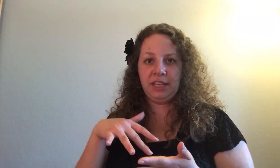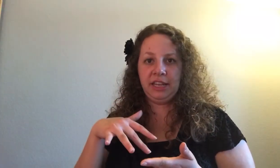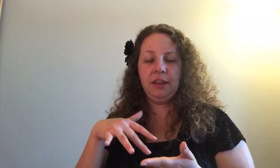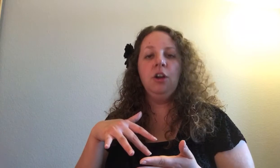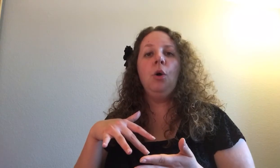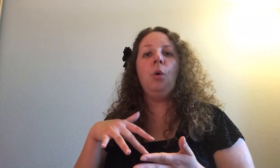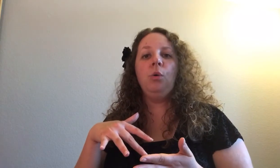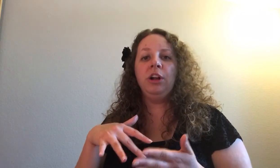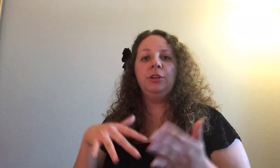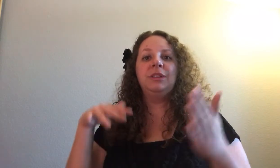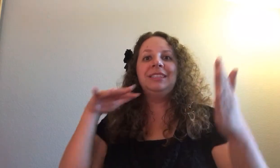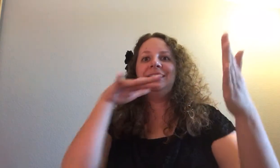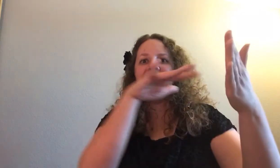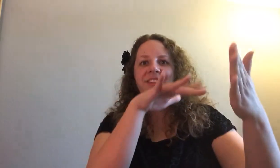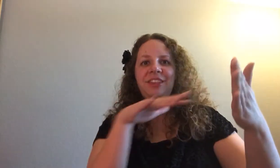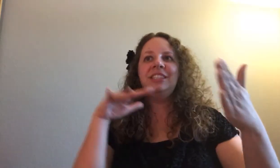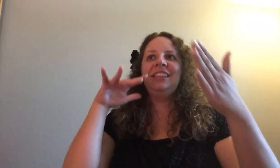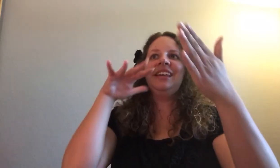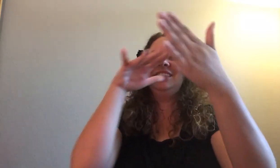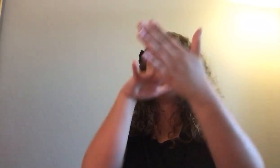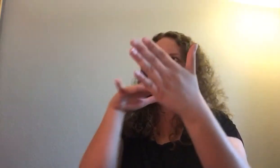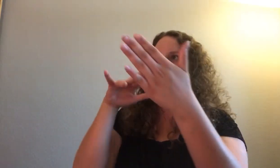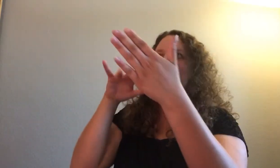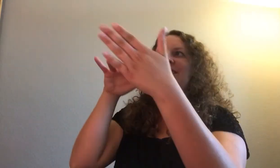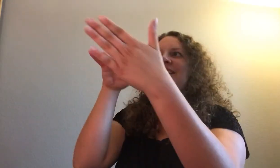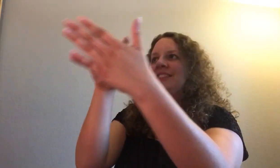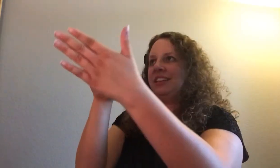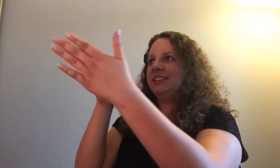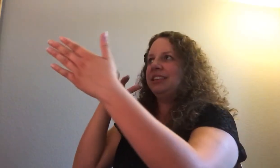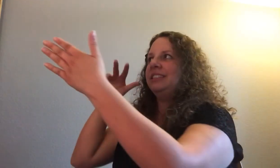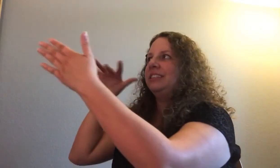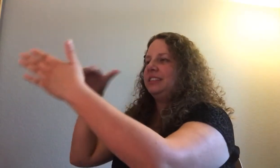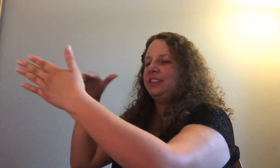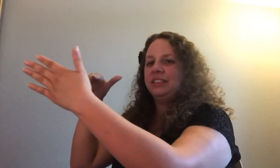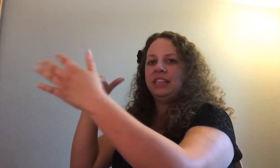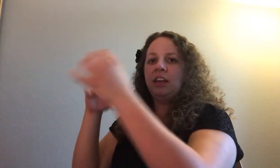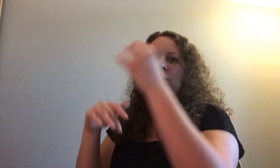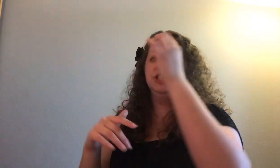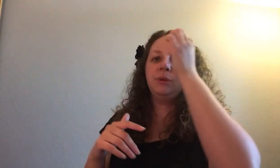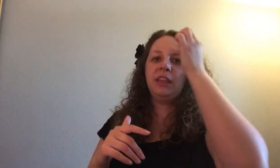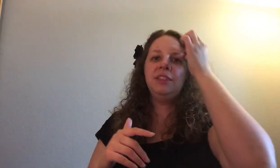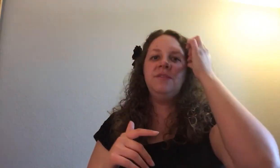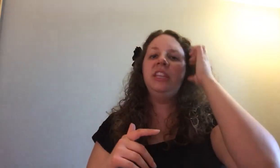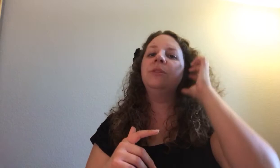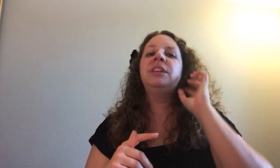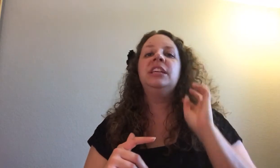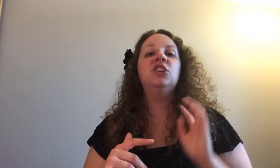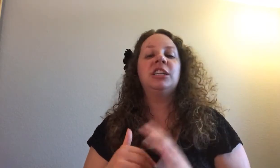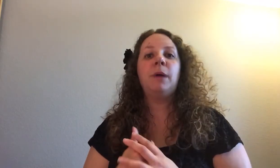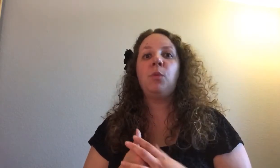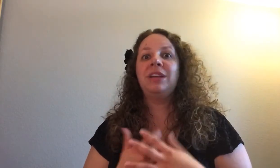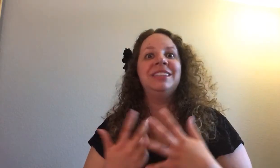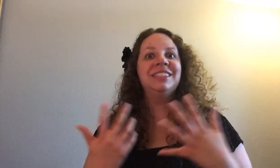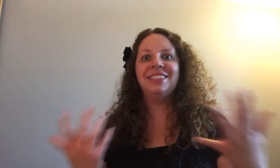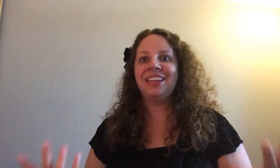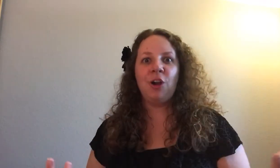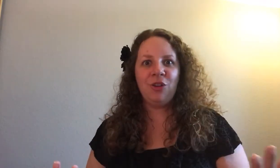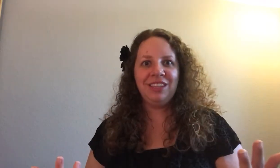study, or you can study this thing and study this thing, study this thing, study this thing. So in the video then he talks about wanting to study all these